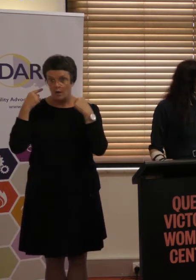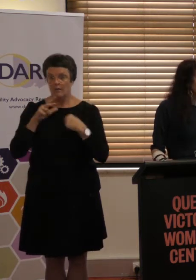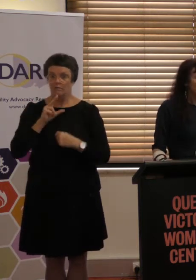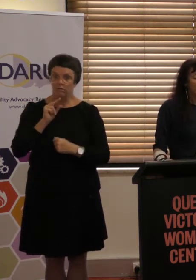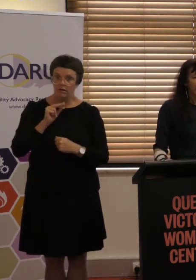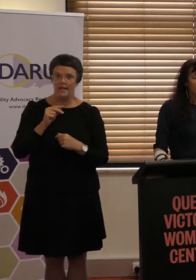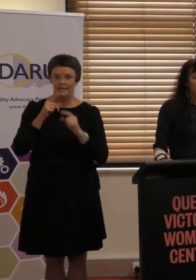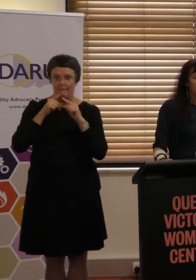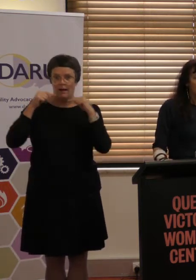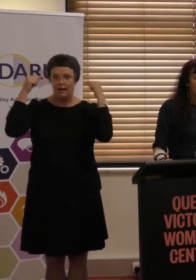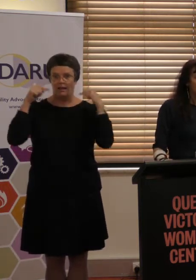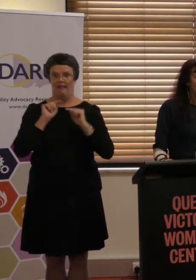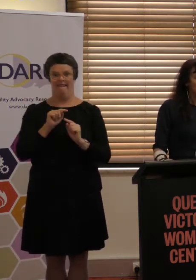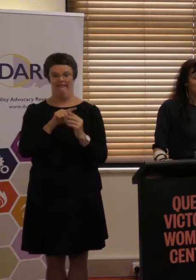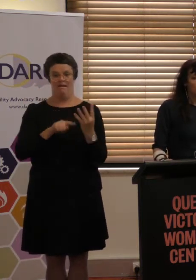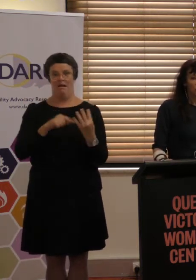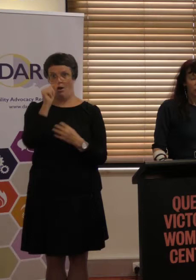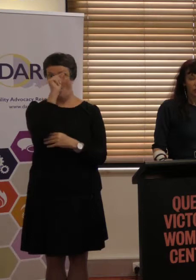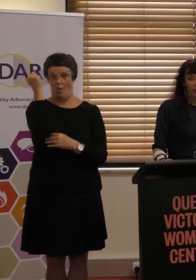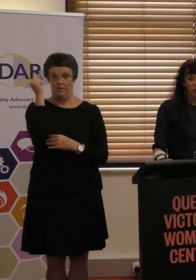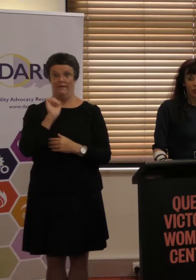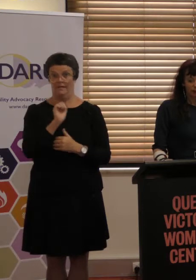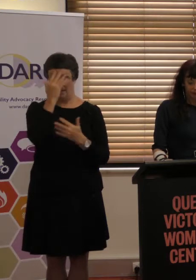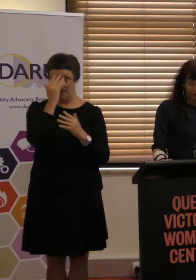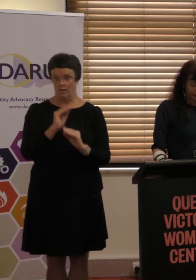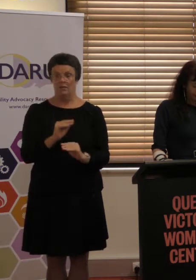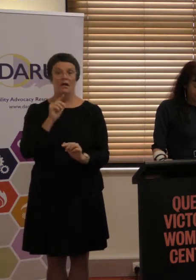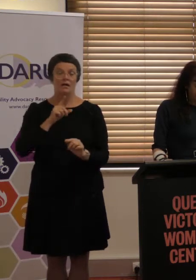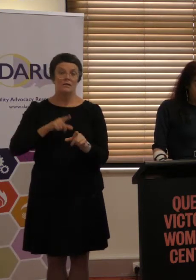He went to a mainstream school last year.